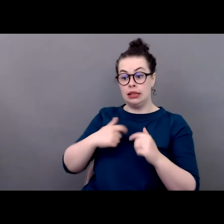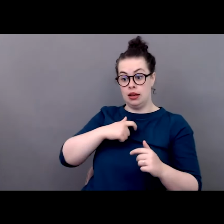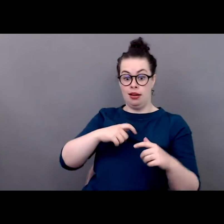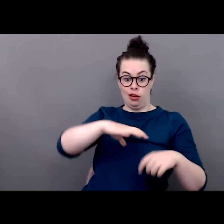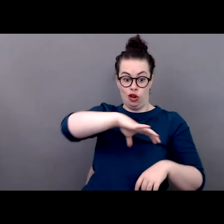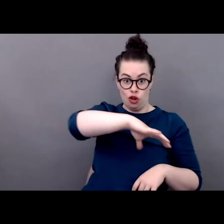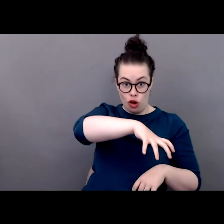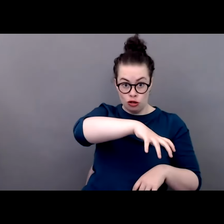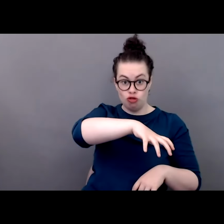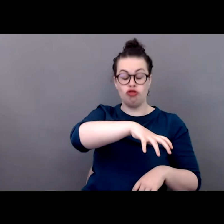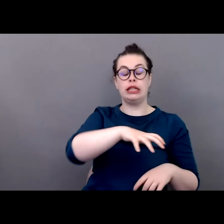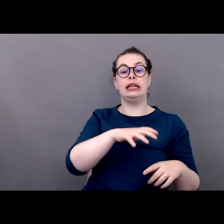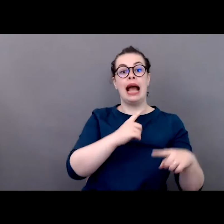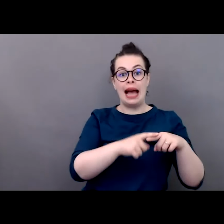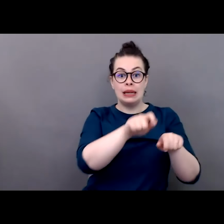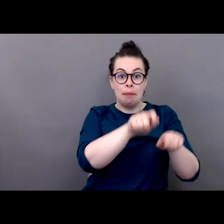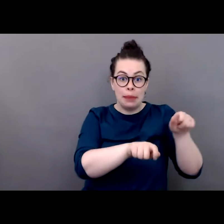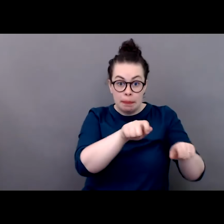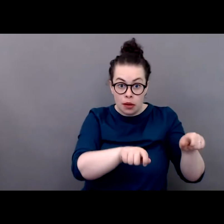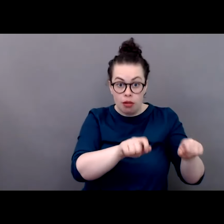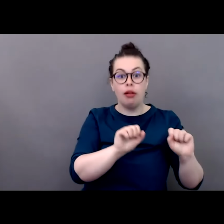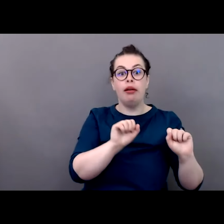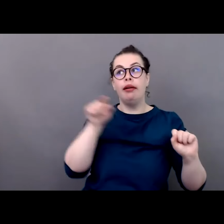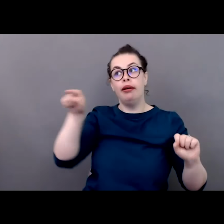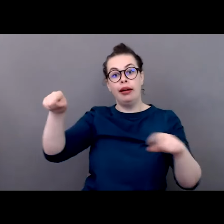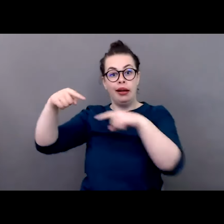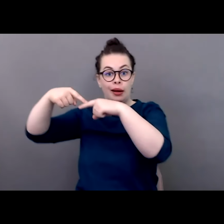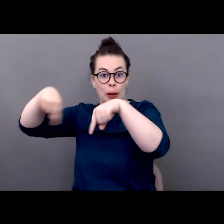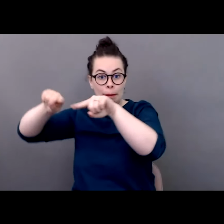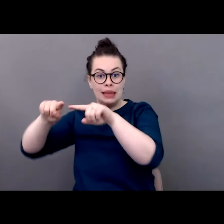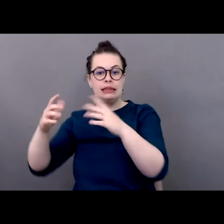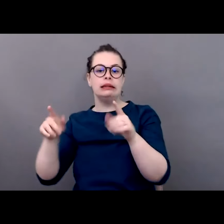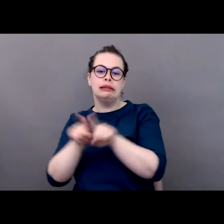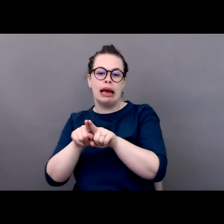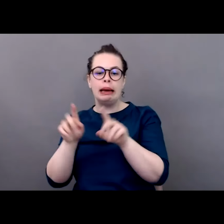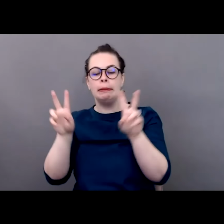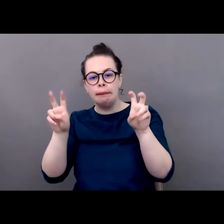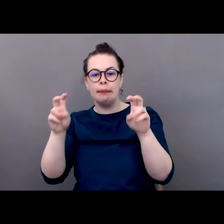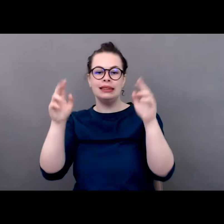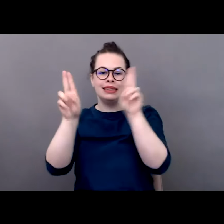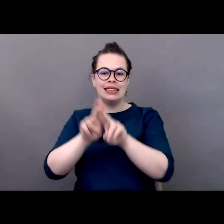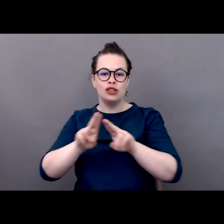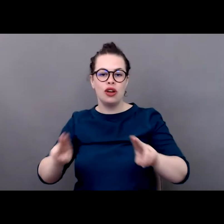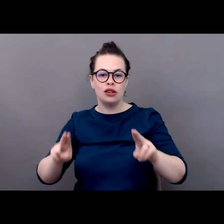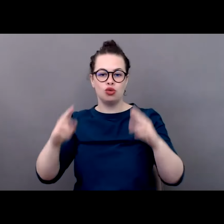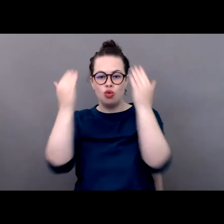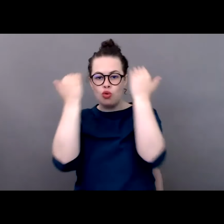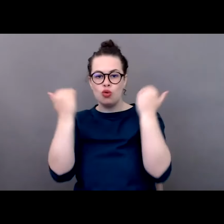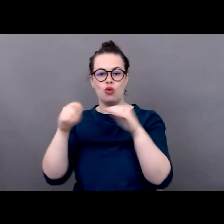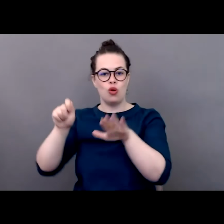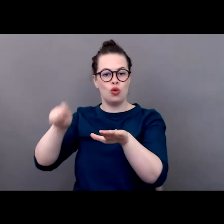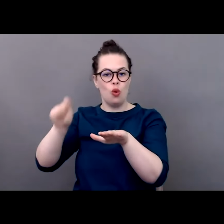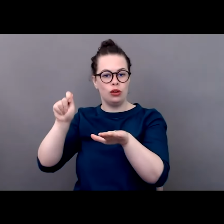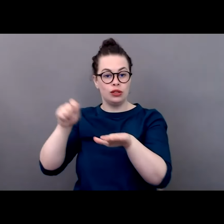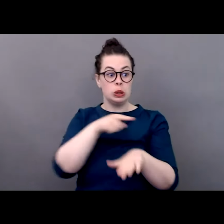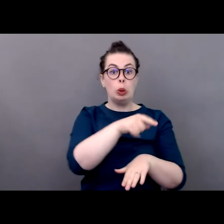are parties, and the committee acts like a court, an international tribunal, and it decides that dispute. So